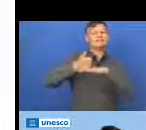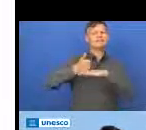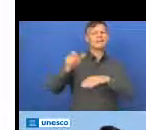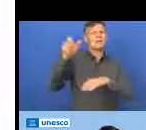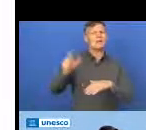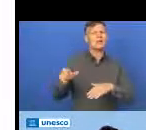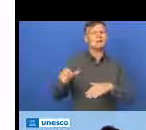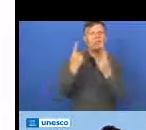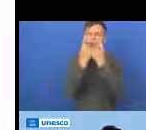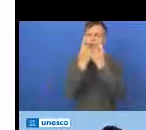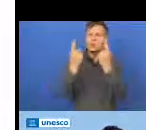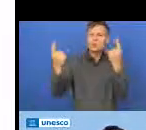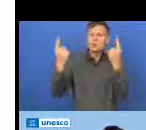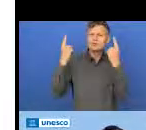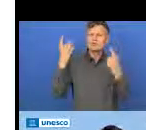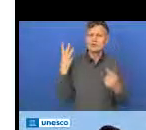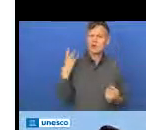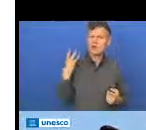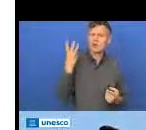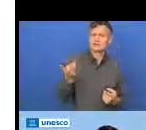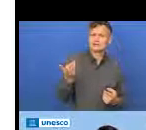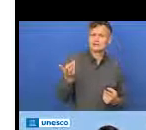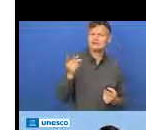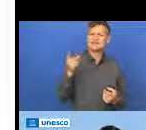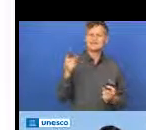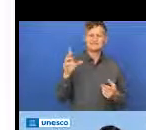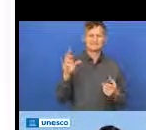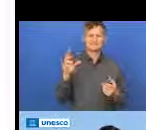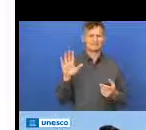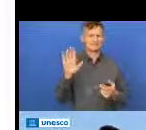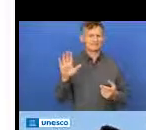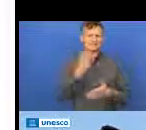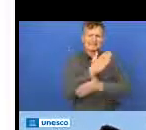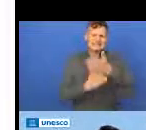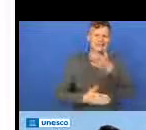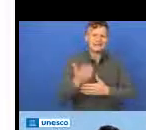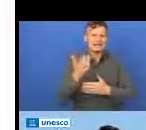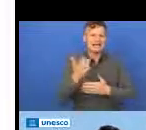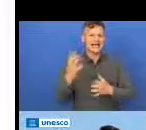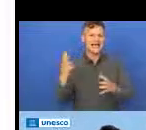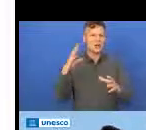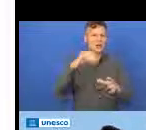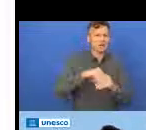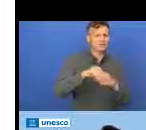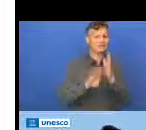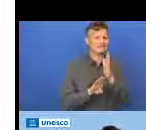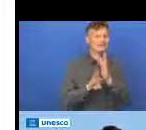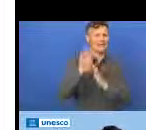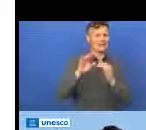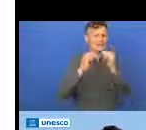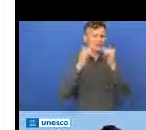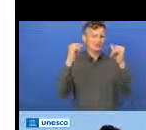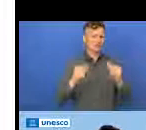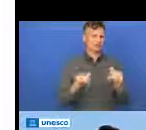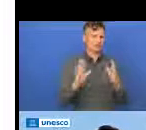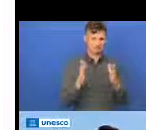of Washington. She will present the key findings, and with her, we will also have Xixin Huang. She's a